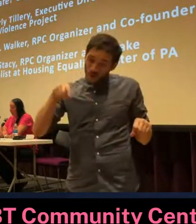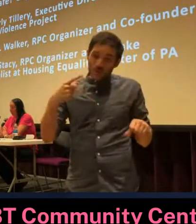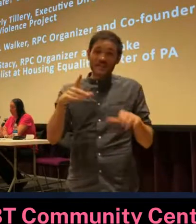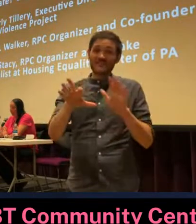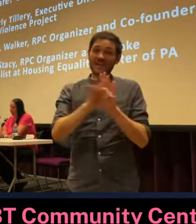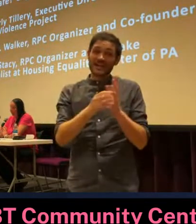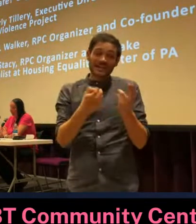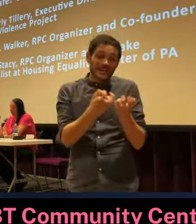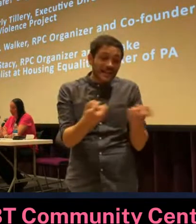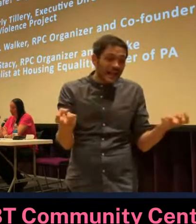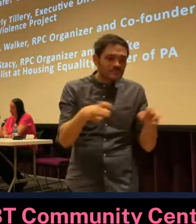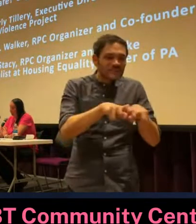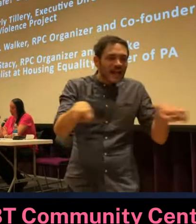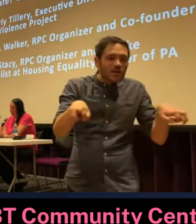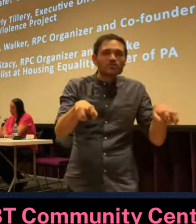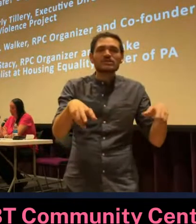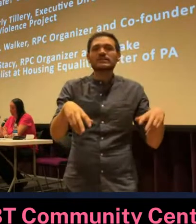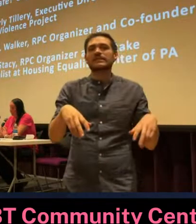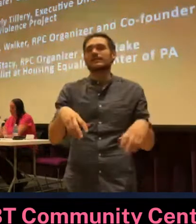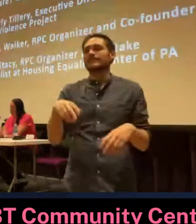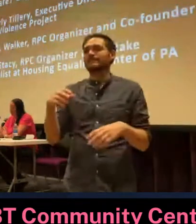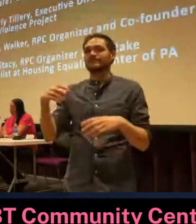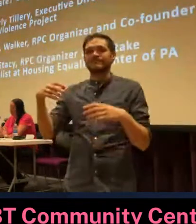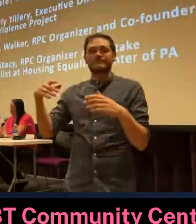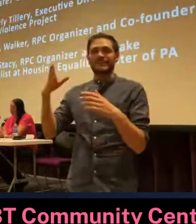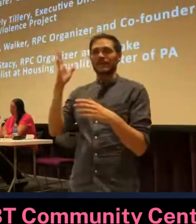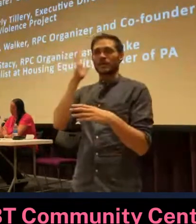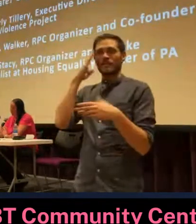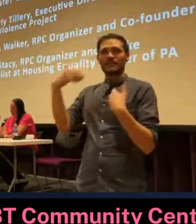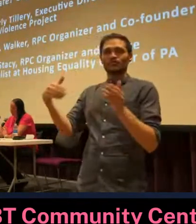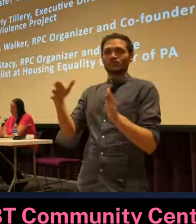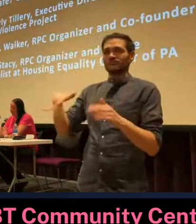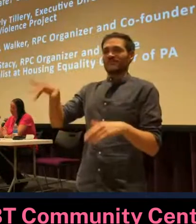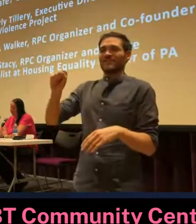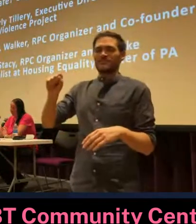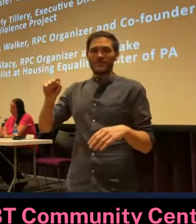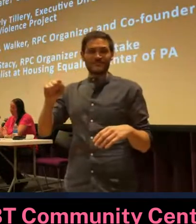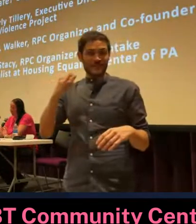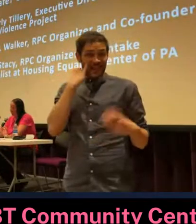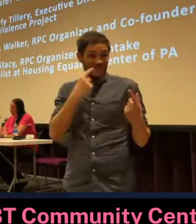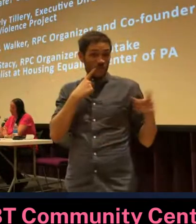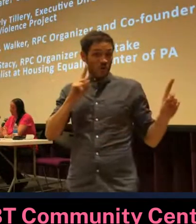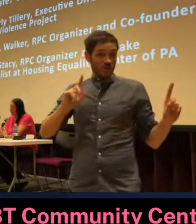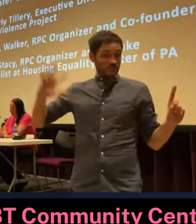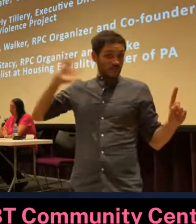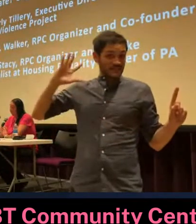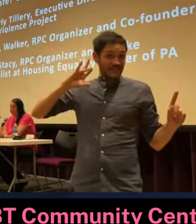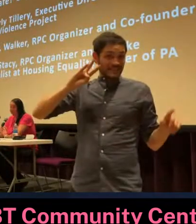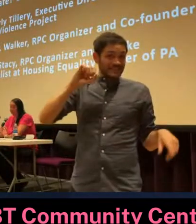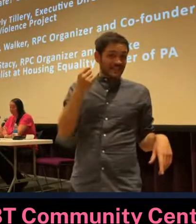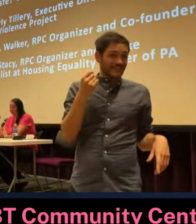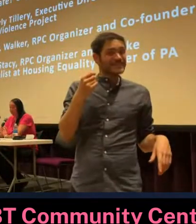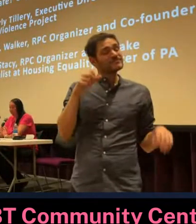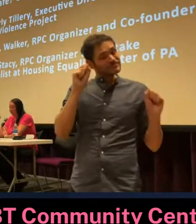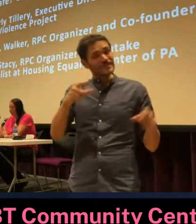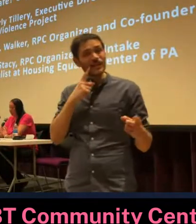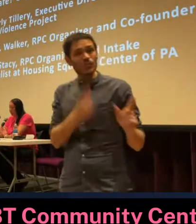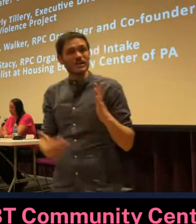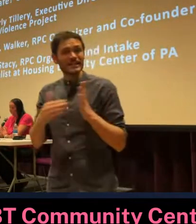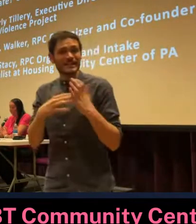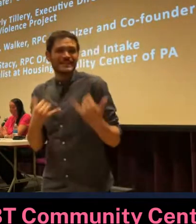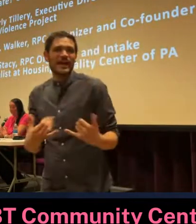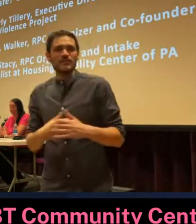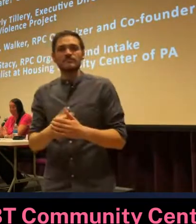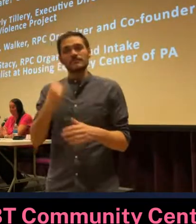right? We did it then. We can do it now, right? If we've got a lot of people coming here from